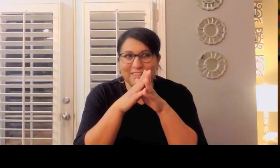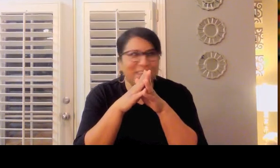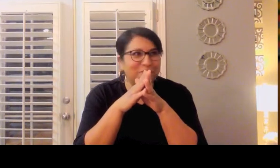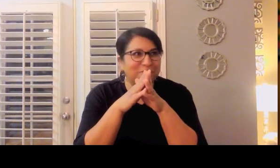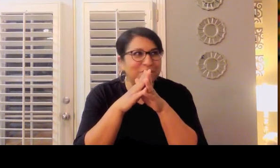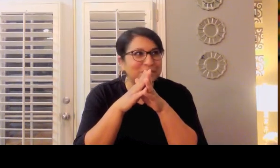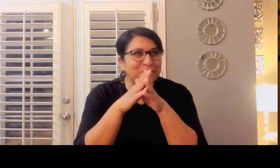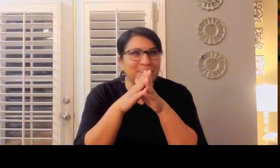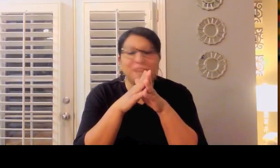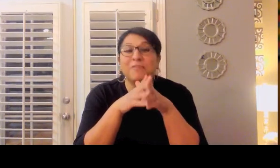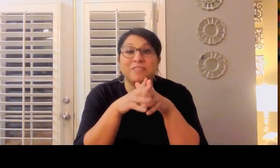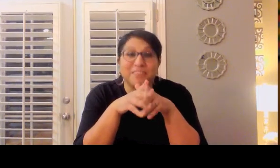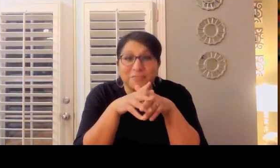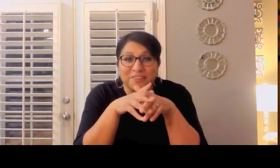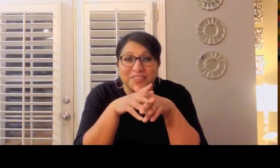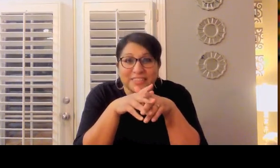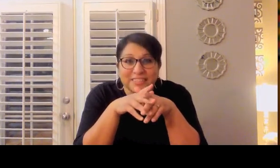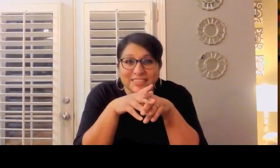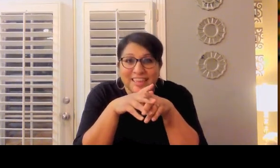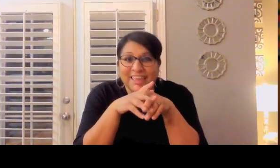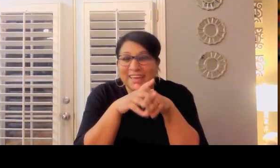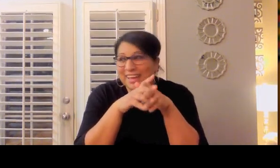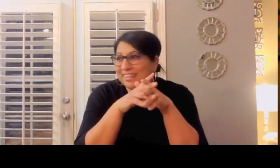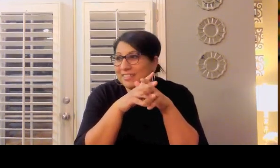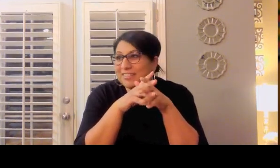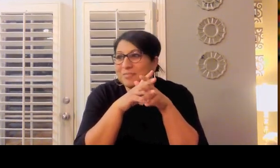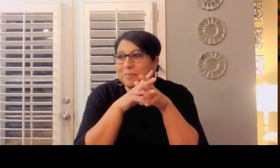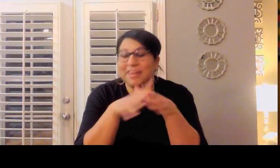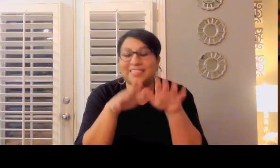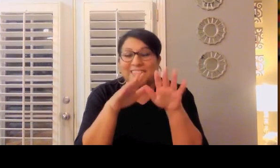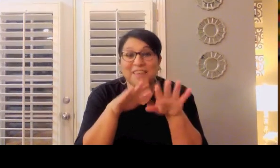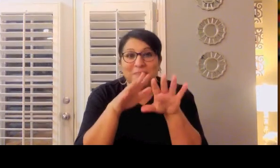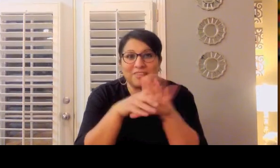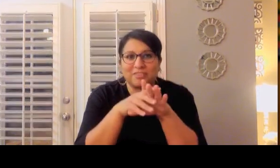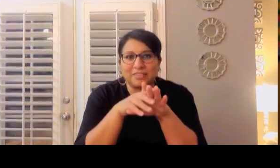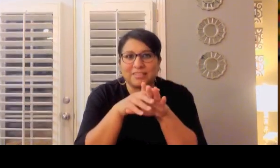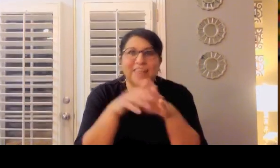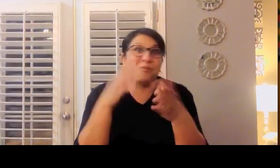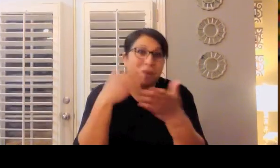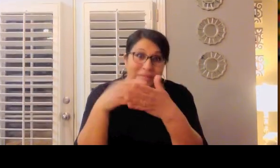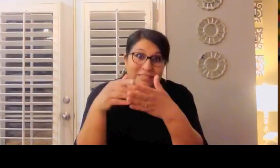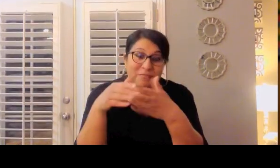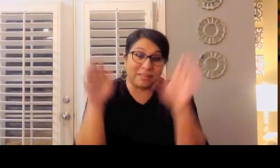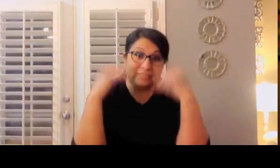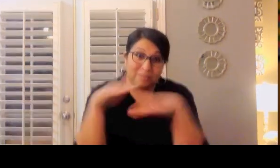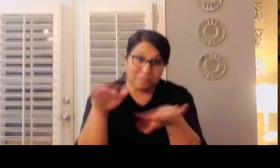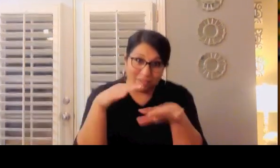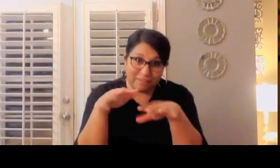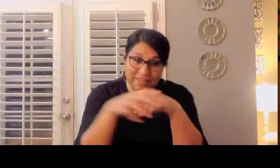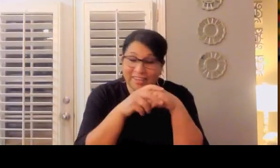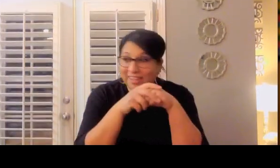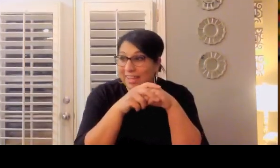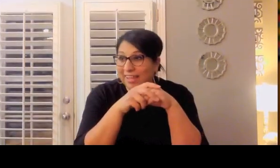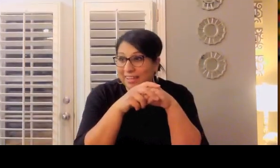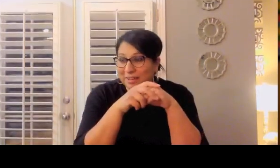I think like for Christmas, we did like 1,500 cookies. Wow. And just bake that amount of cookies. I had to go buy myself like a double